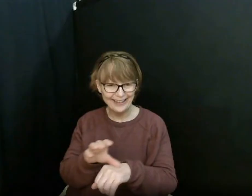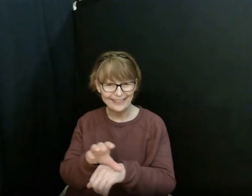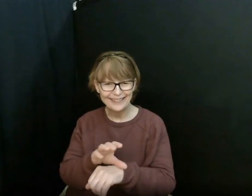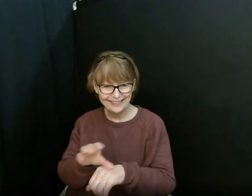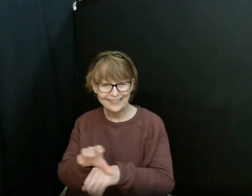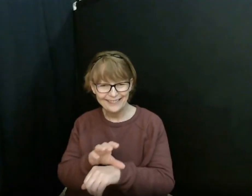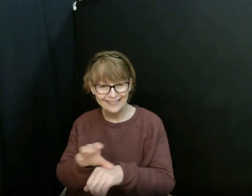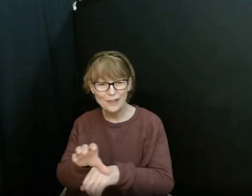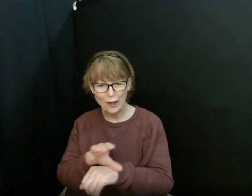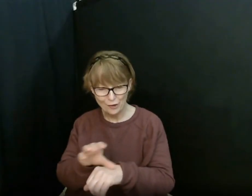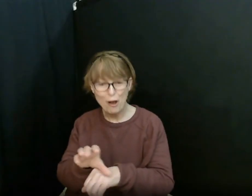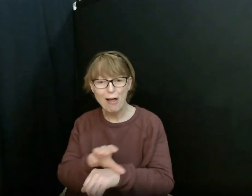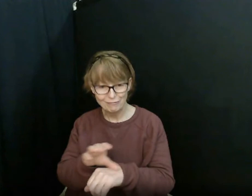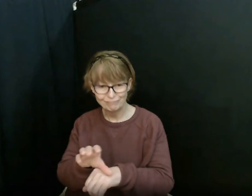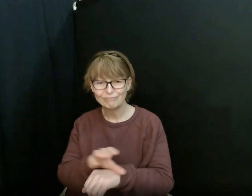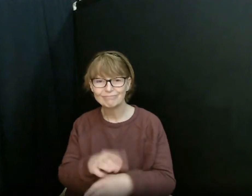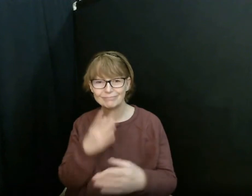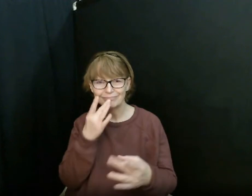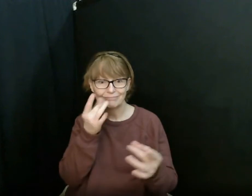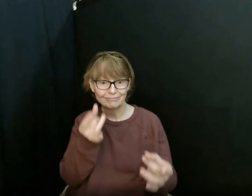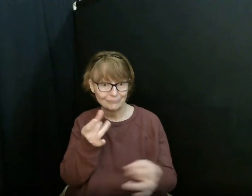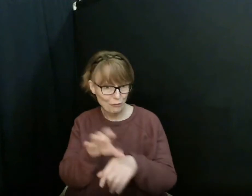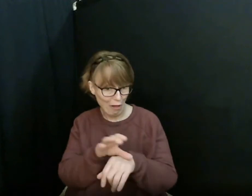Chocolate. Okay. Yeah.